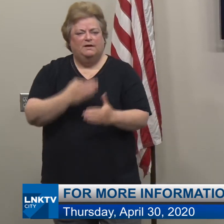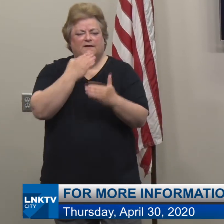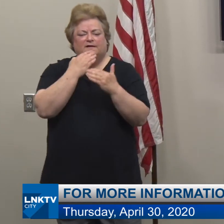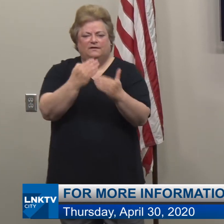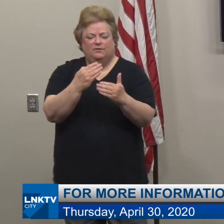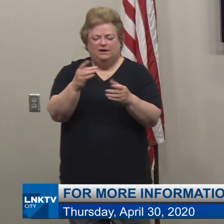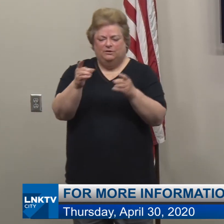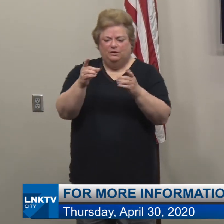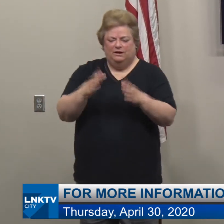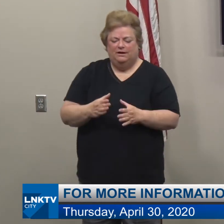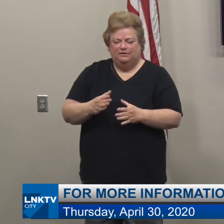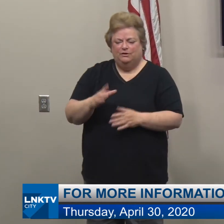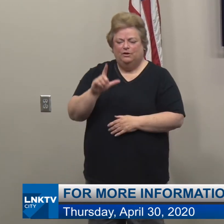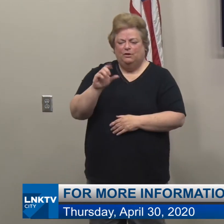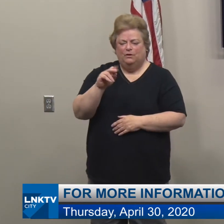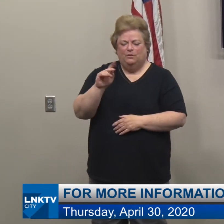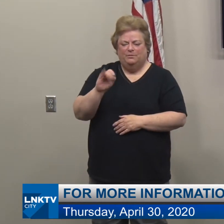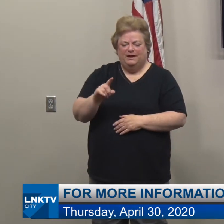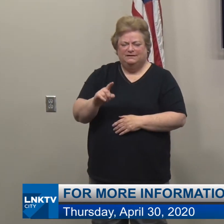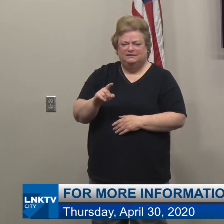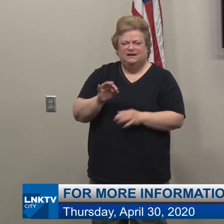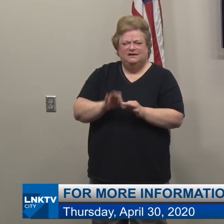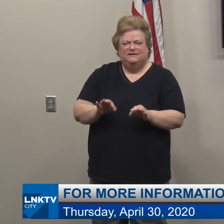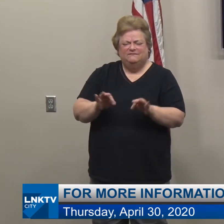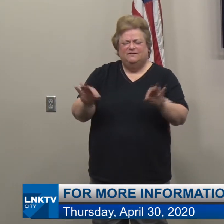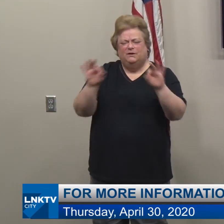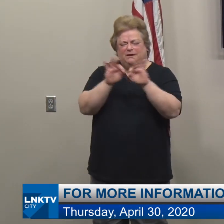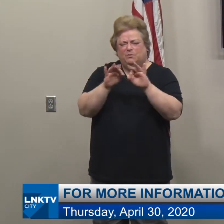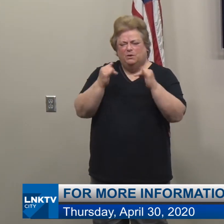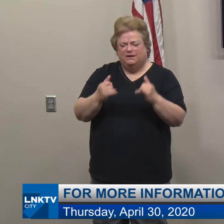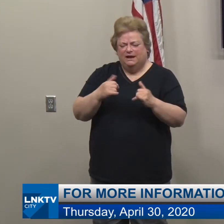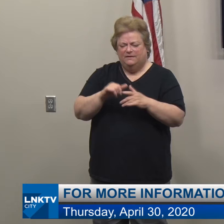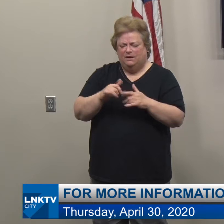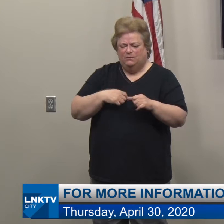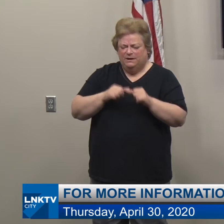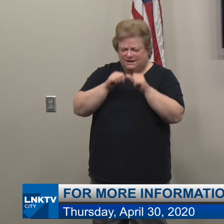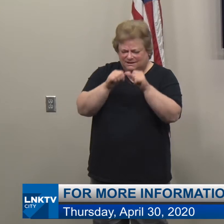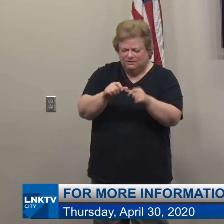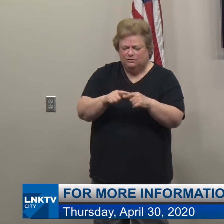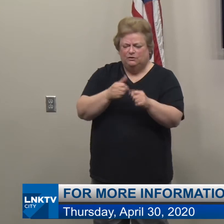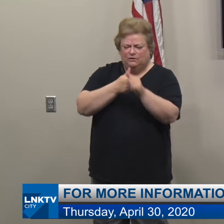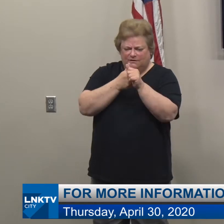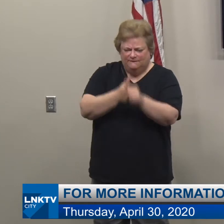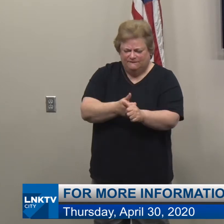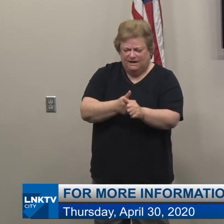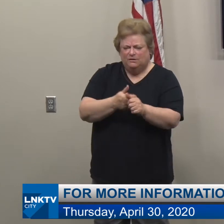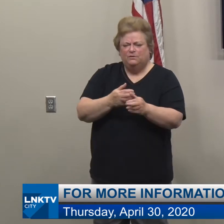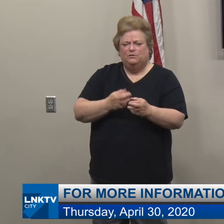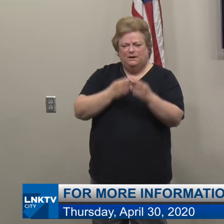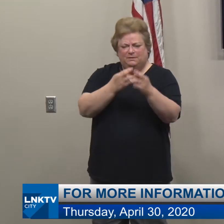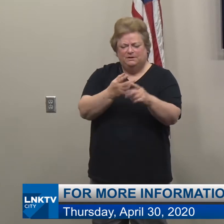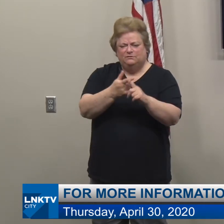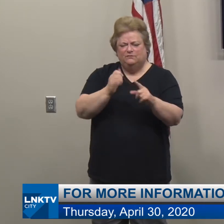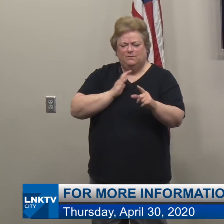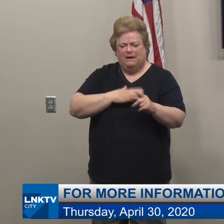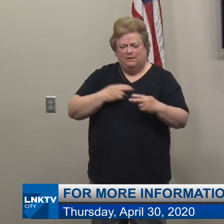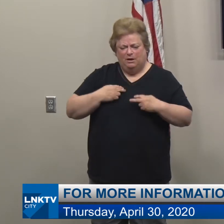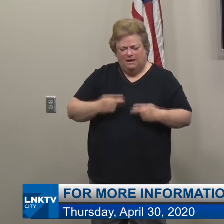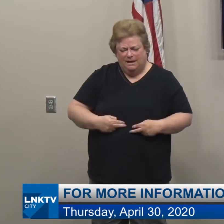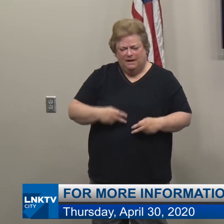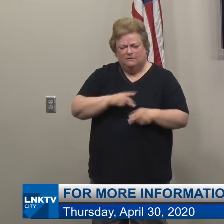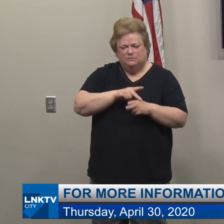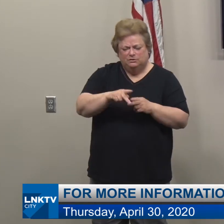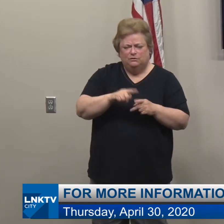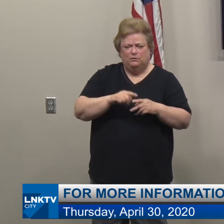Thank you, Director Lopez. It's especially important now that we continue to follow the recommendations of our health professionals to